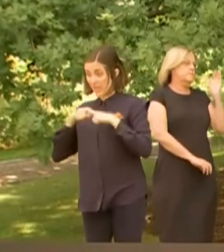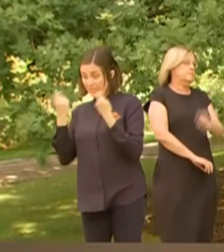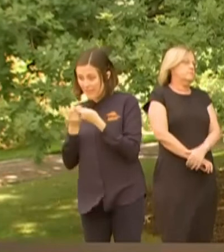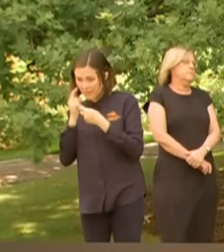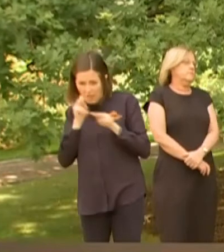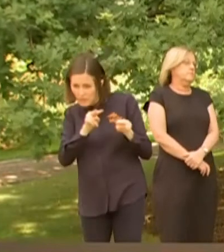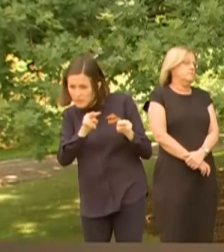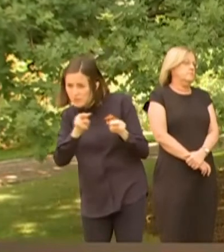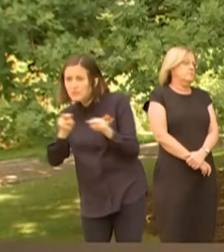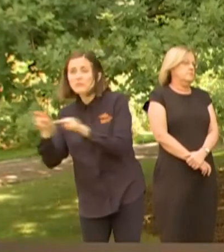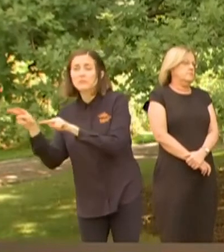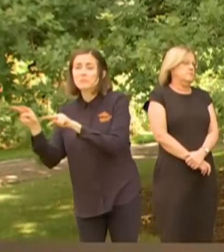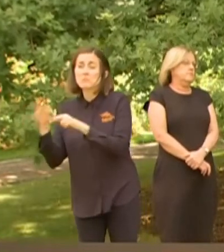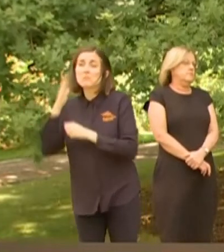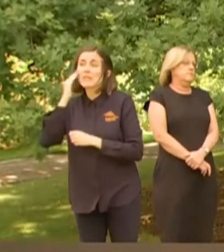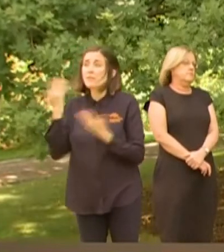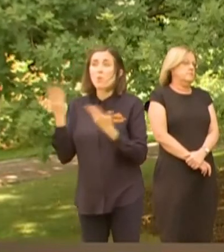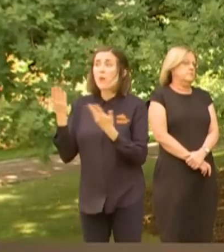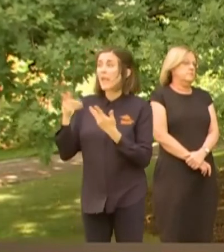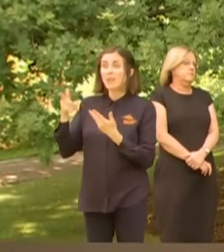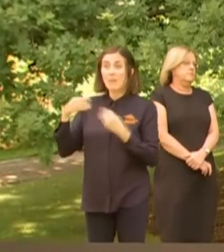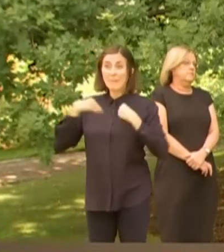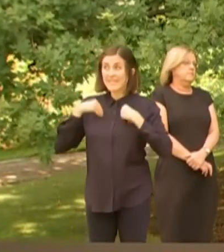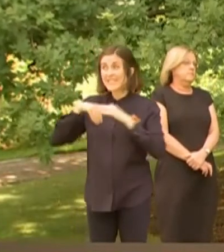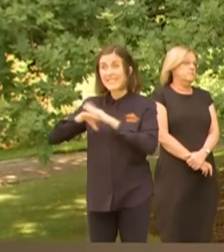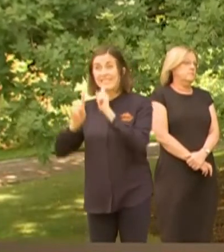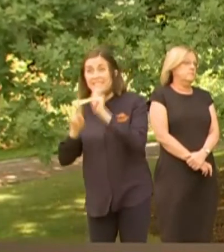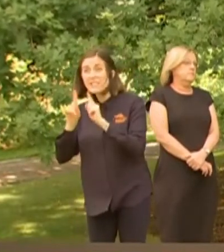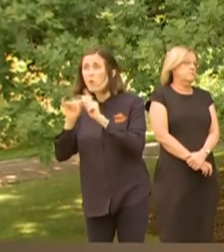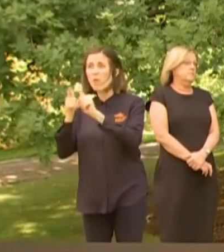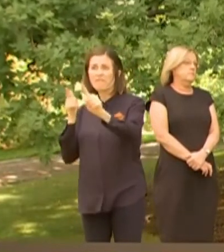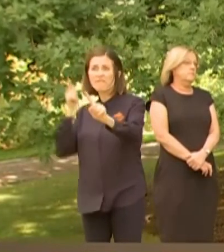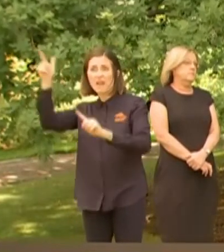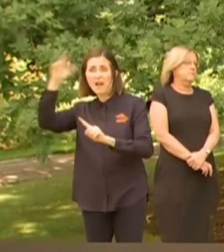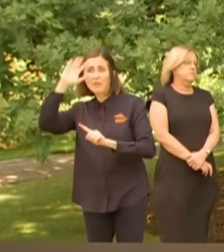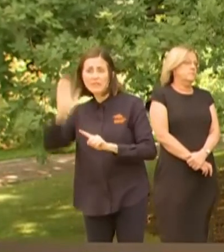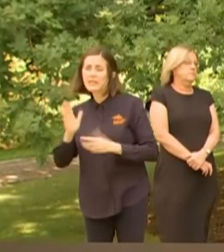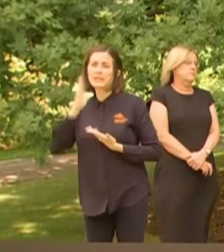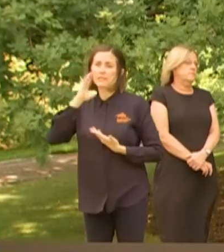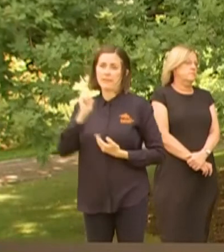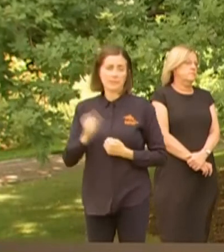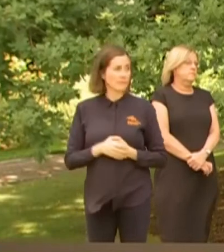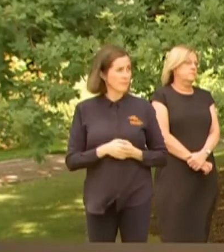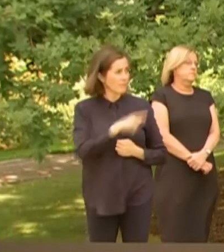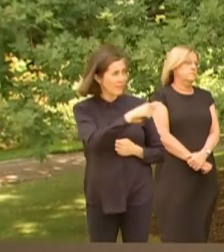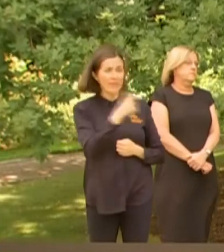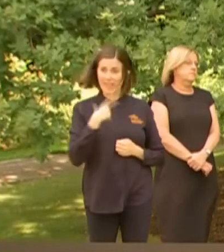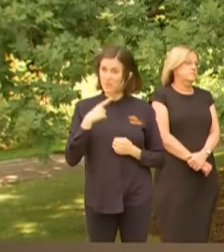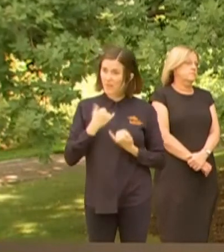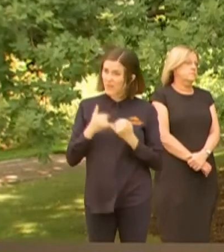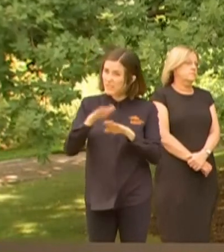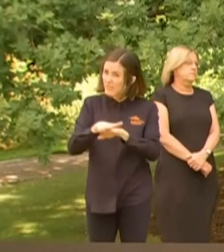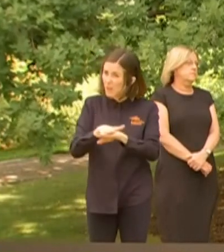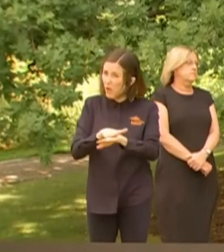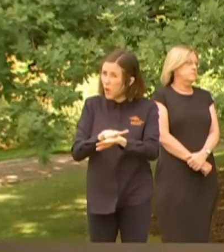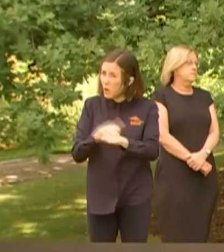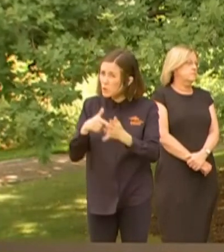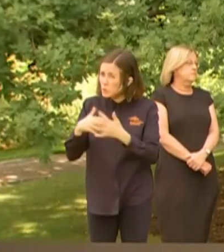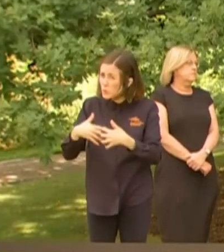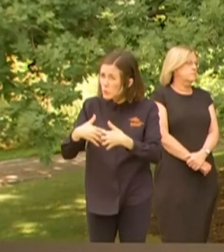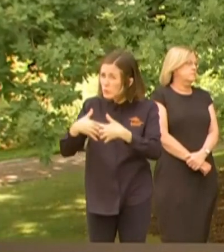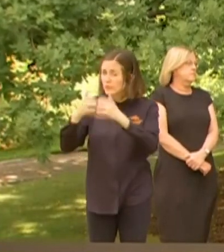health teams, whether it be in the centre of Melbourne, out in the suburban teams, or in the regional teams. Why we've taken so much longer than other states?